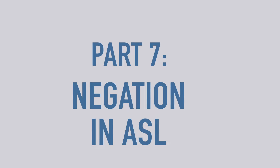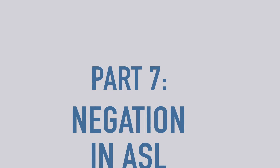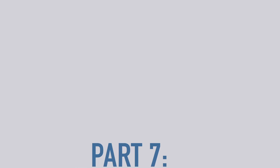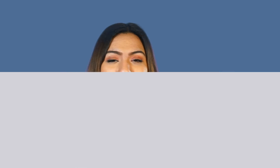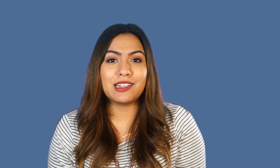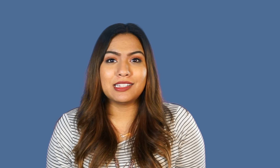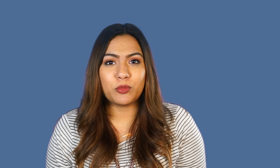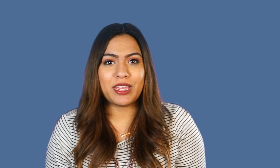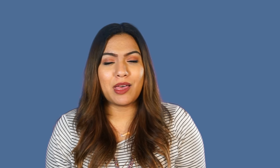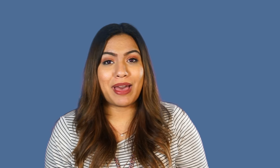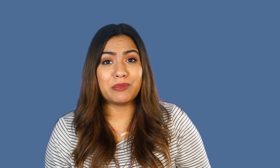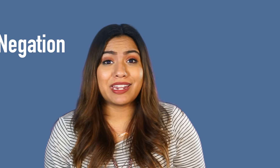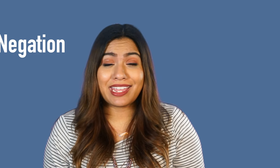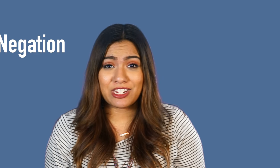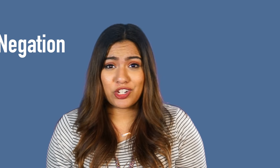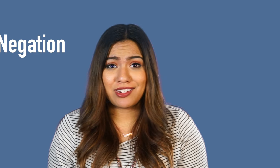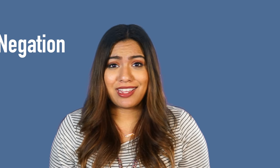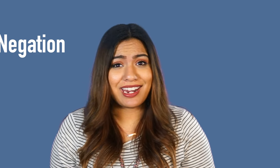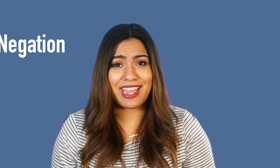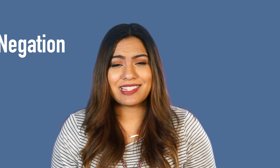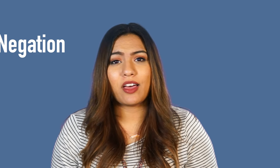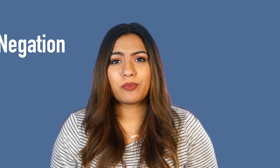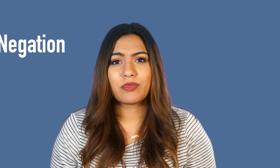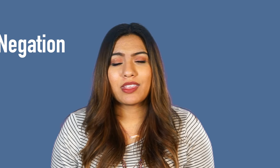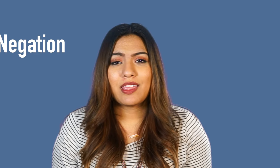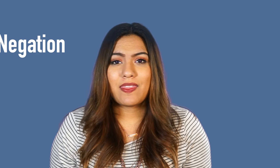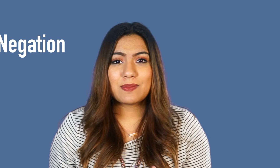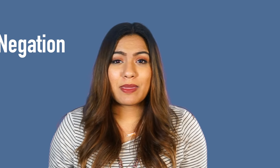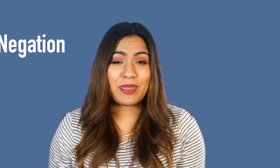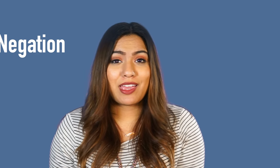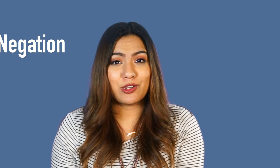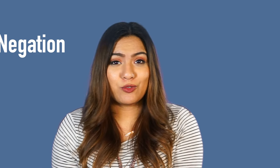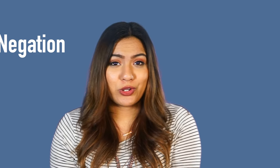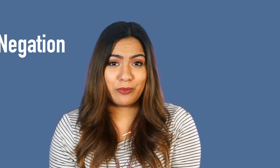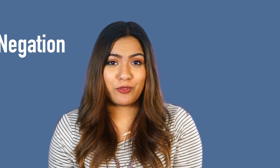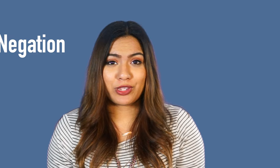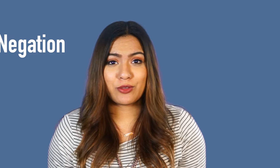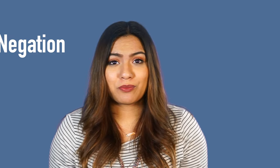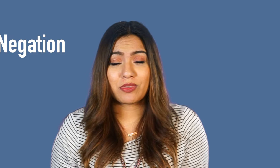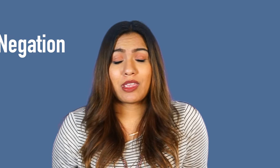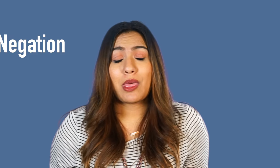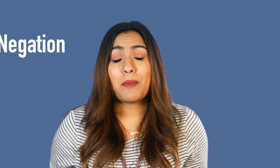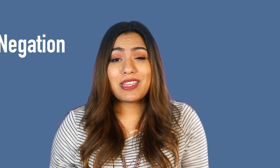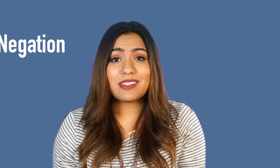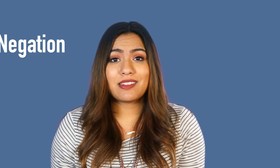Let's talk a little bit about negation in ASL. This might be a new term for you.